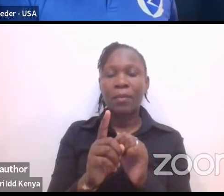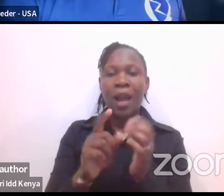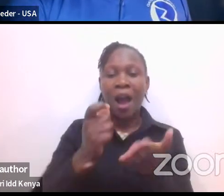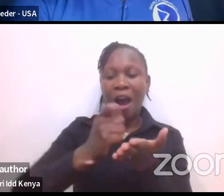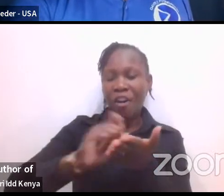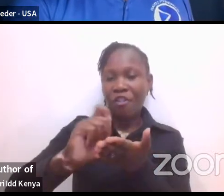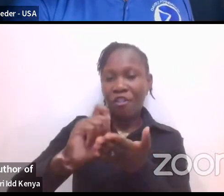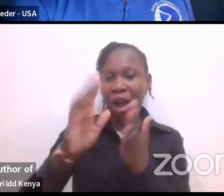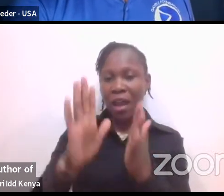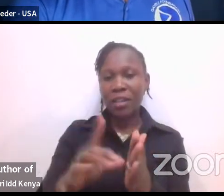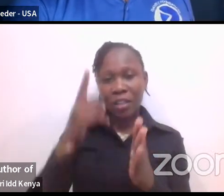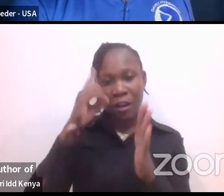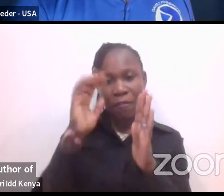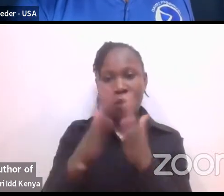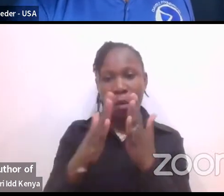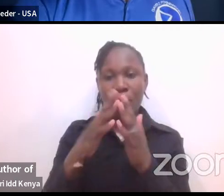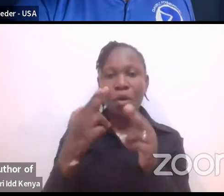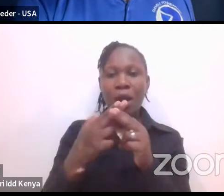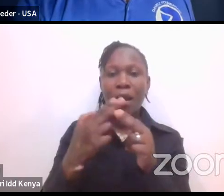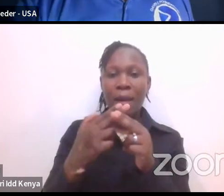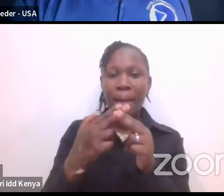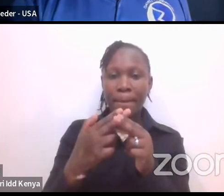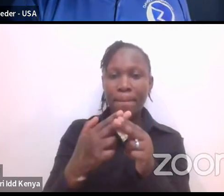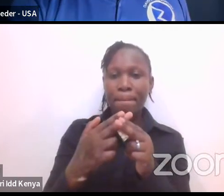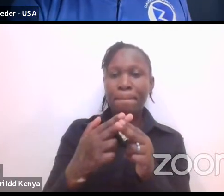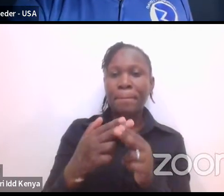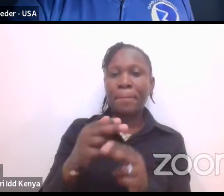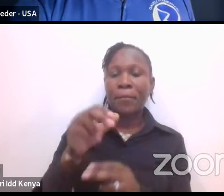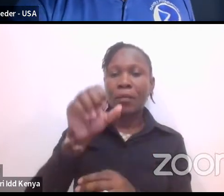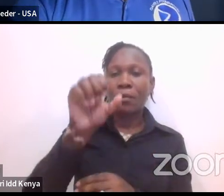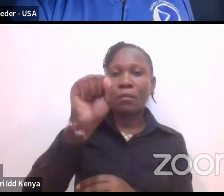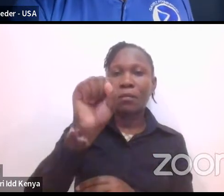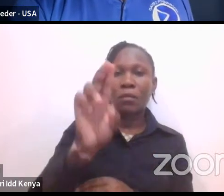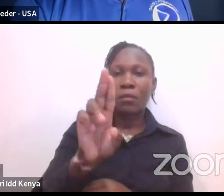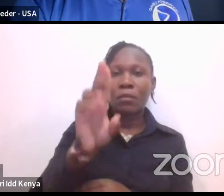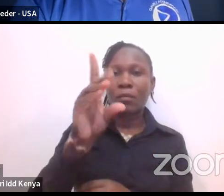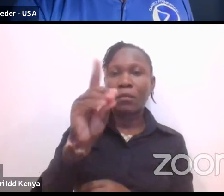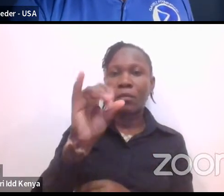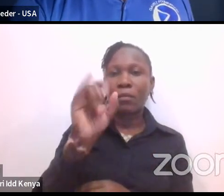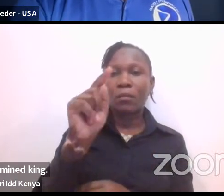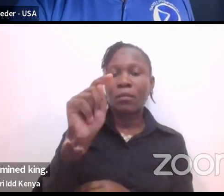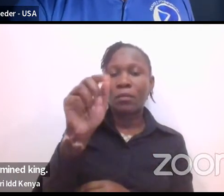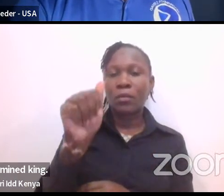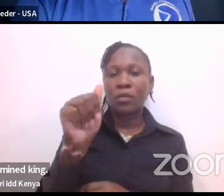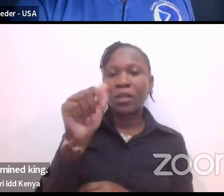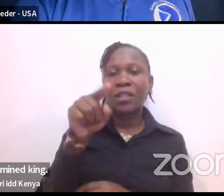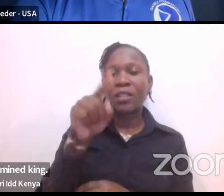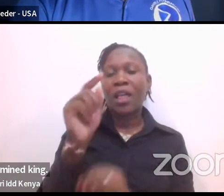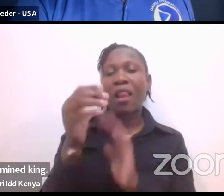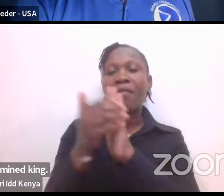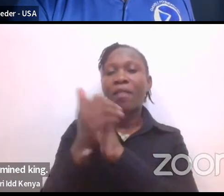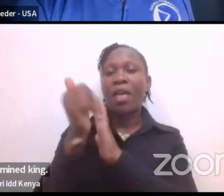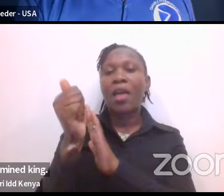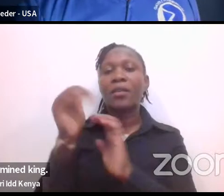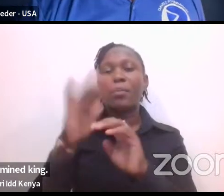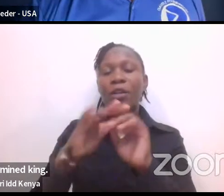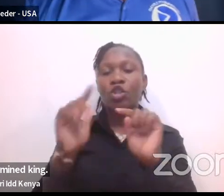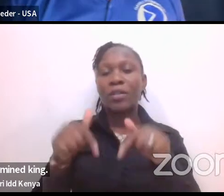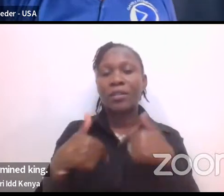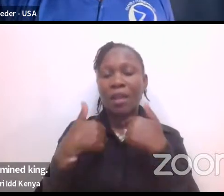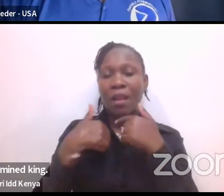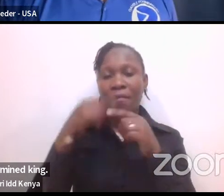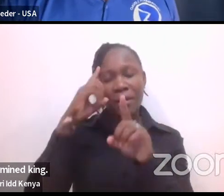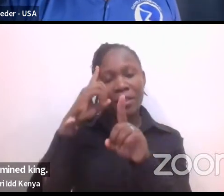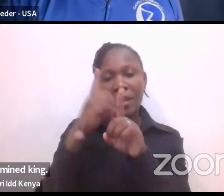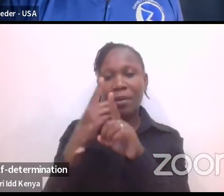titled Sundiata, the Self-Determined King. Dr. Marie is an expert in self-determination